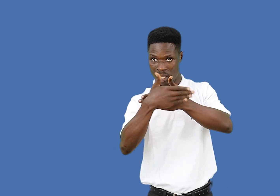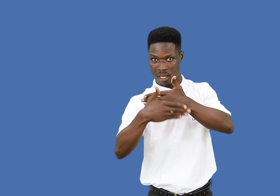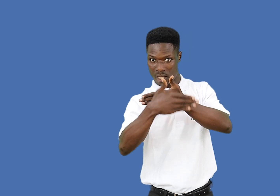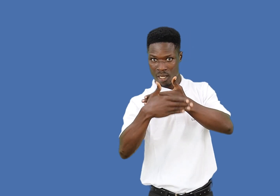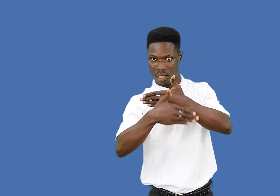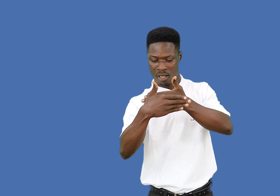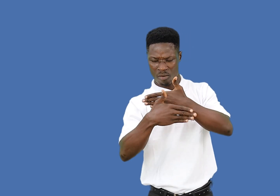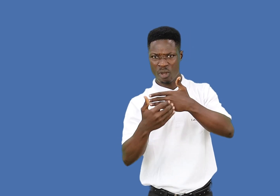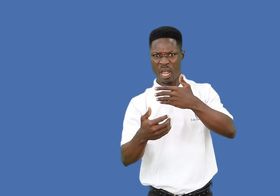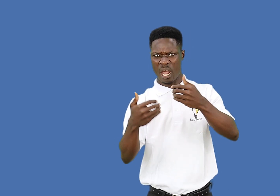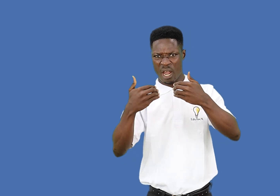At the back of the system unit,